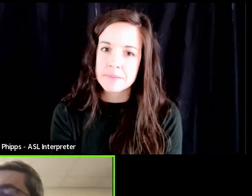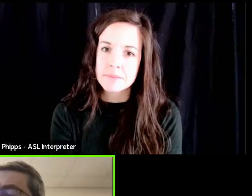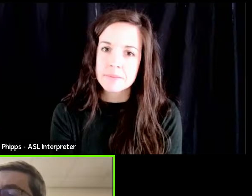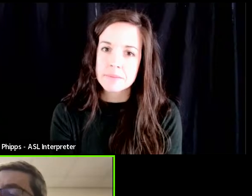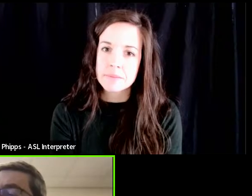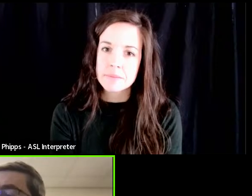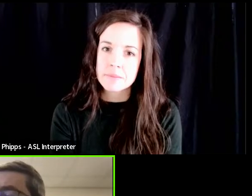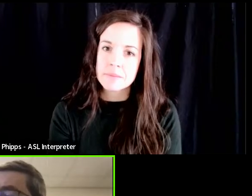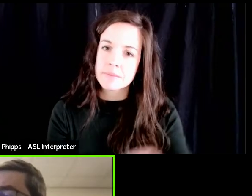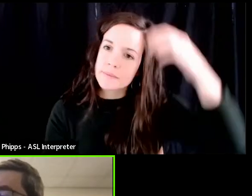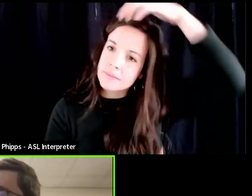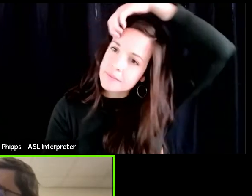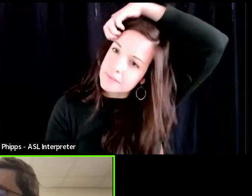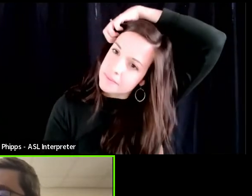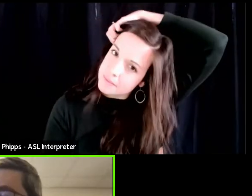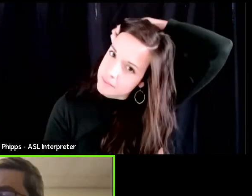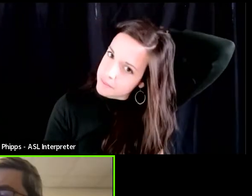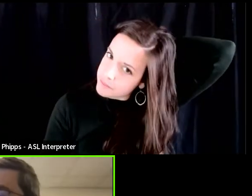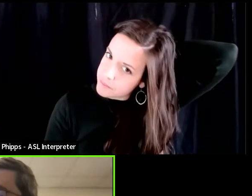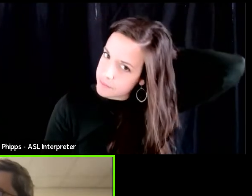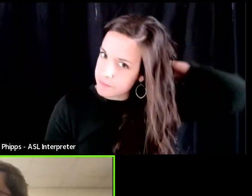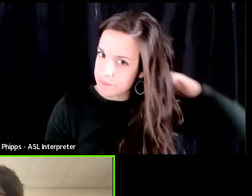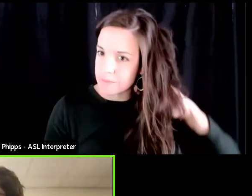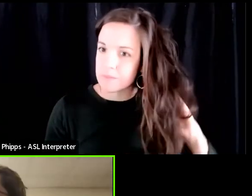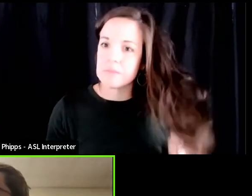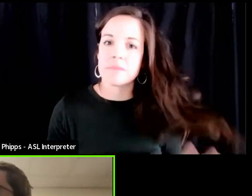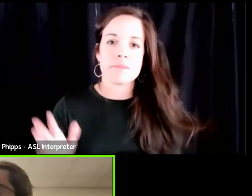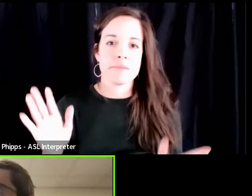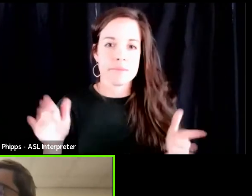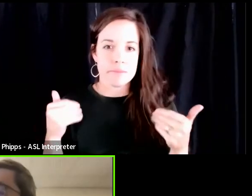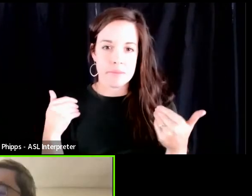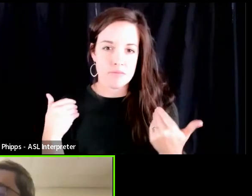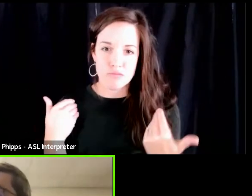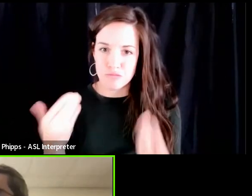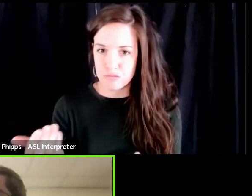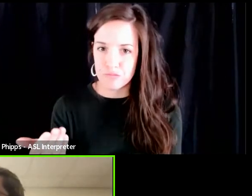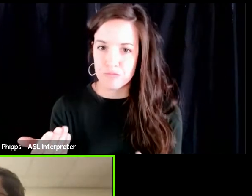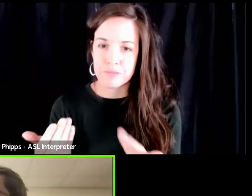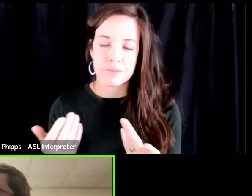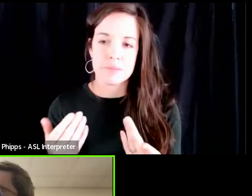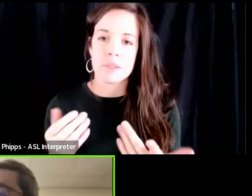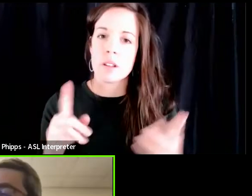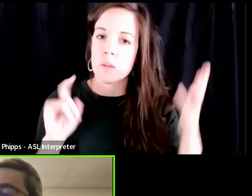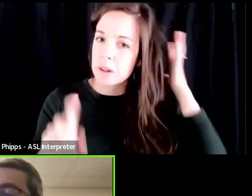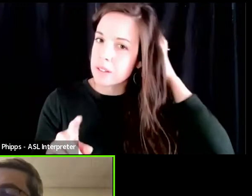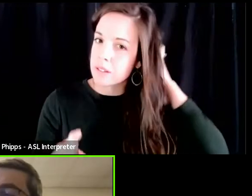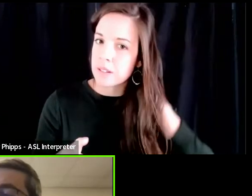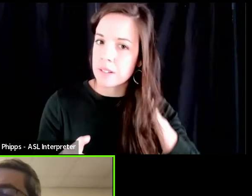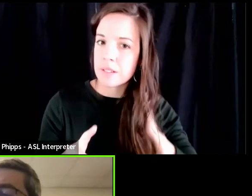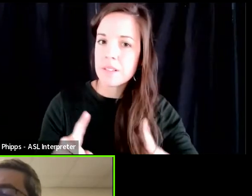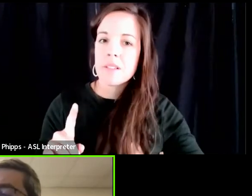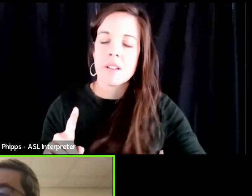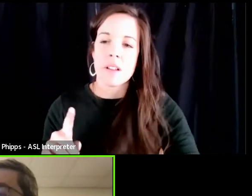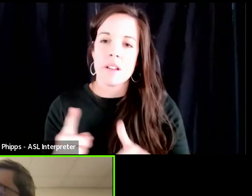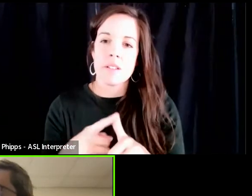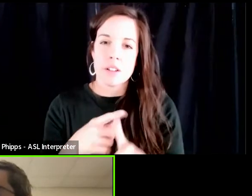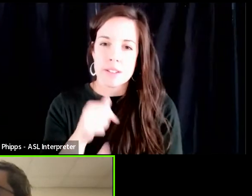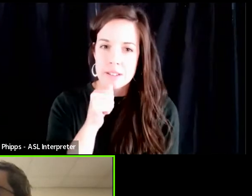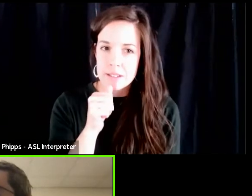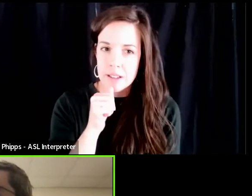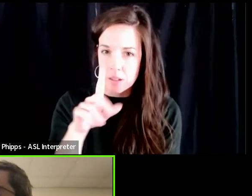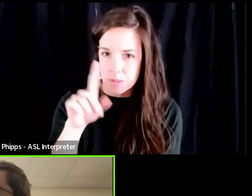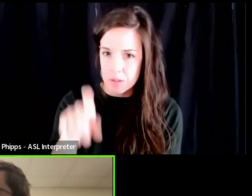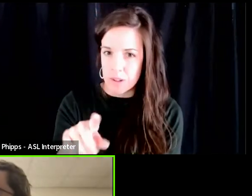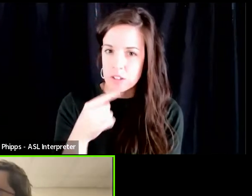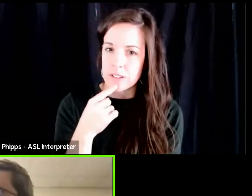point. I'll just lead off with them in the order they've come in. The first is an anonymous question that